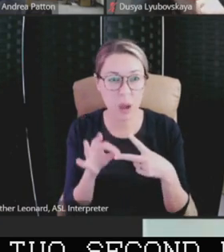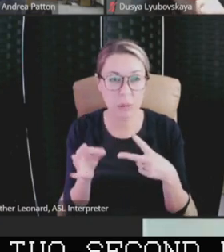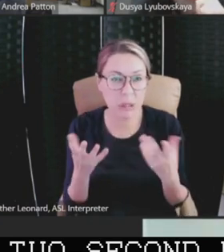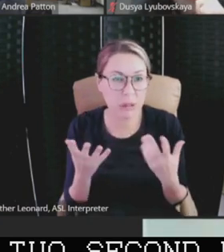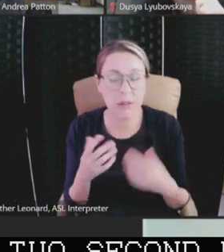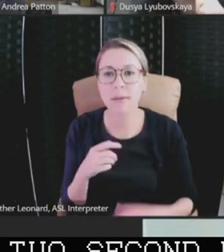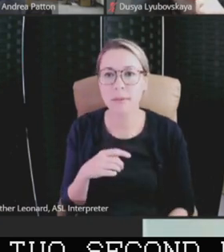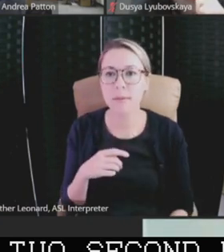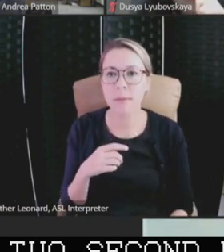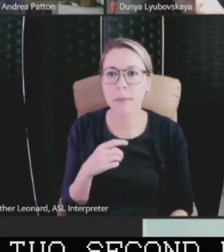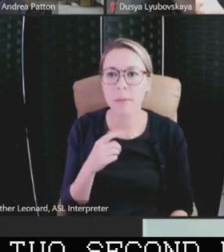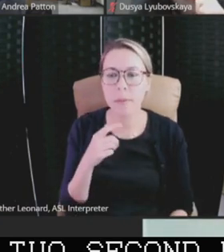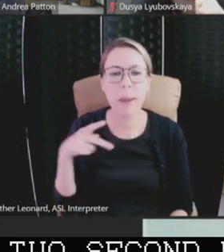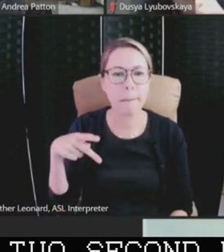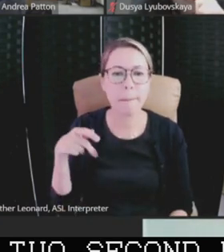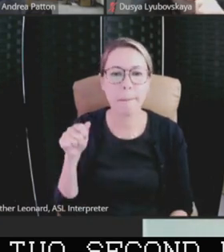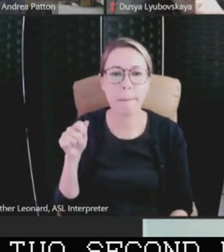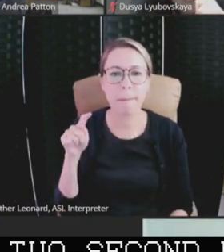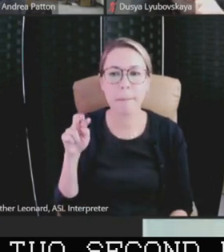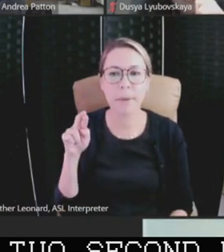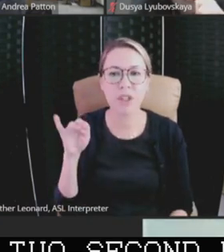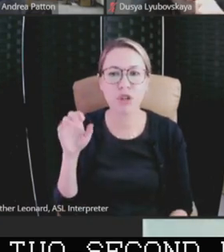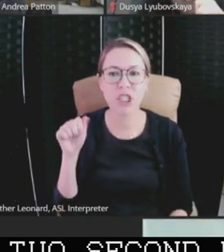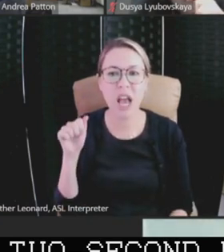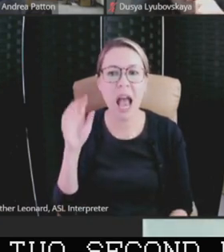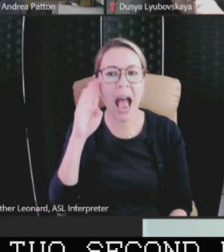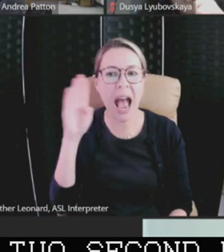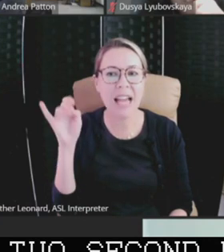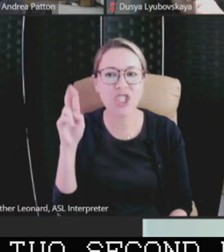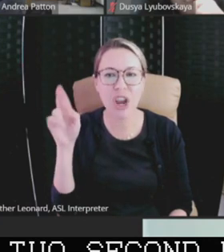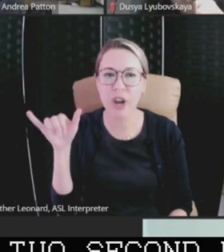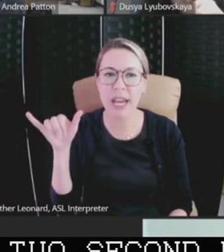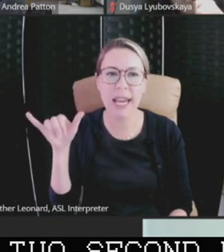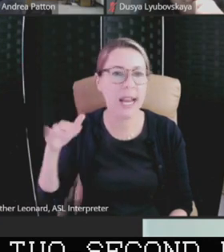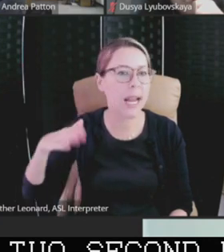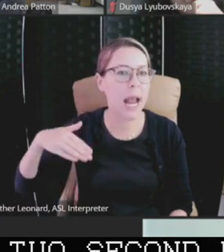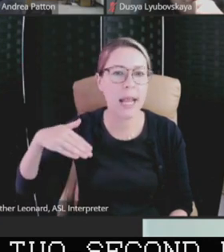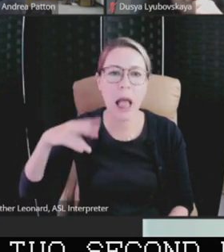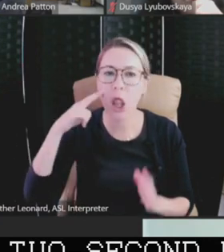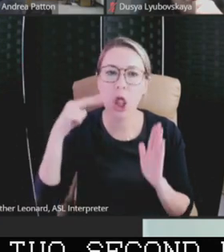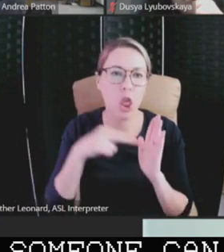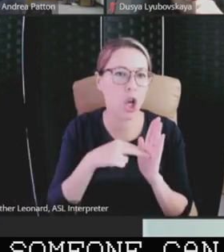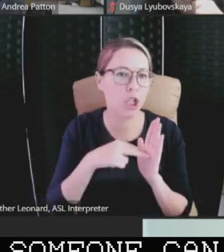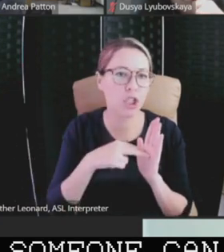Gary, I haven't had the chance to look at the draft.